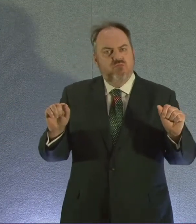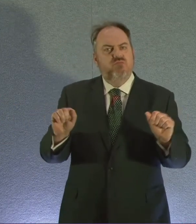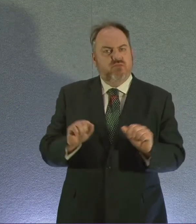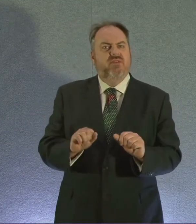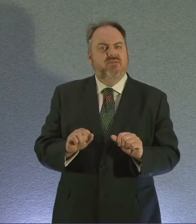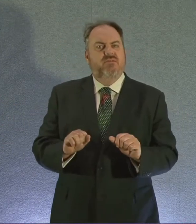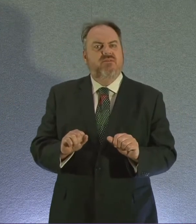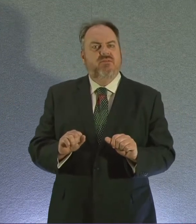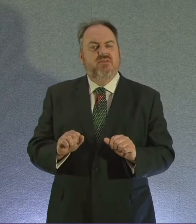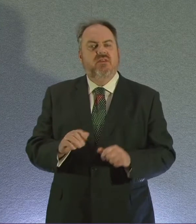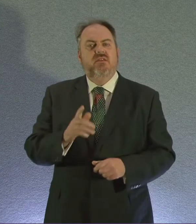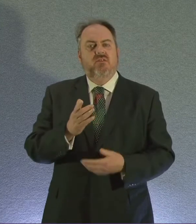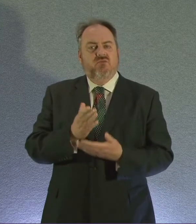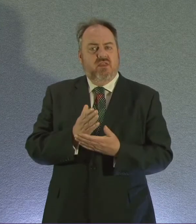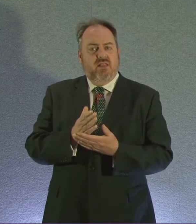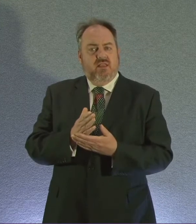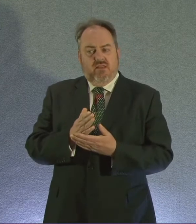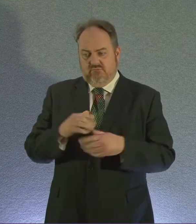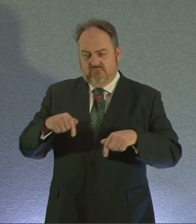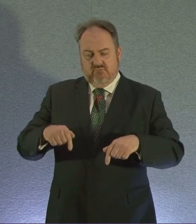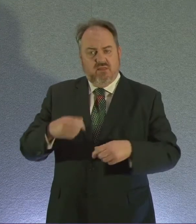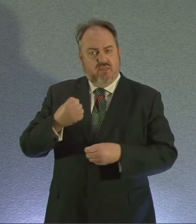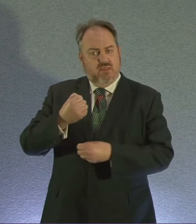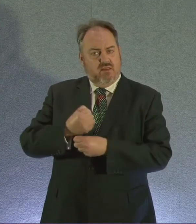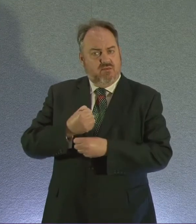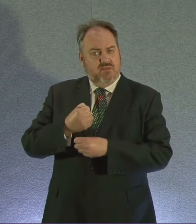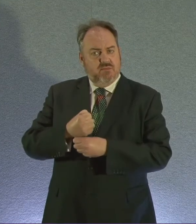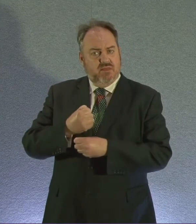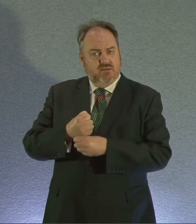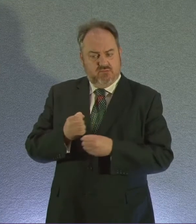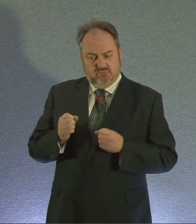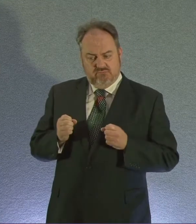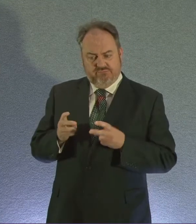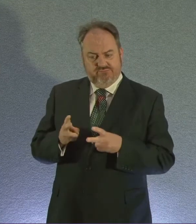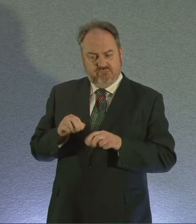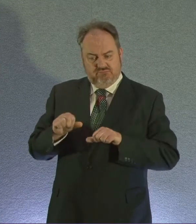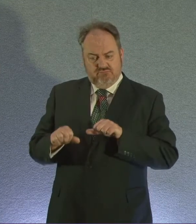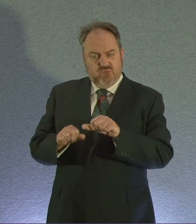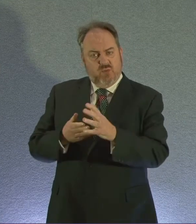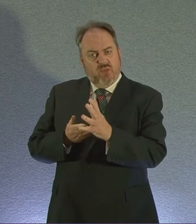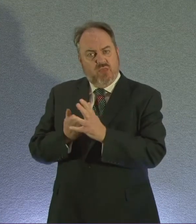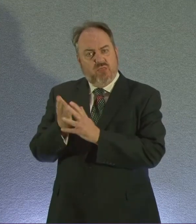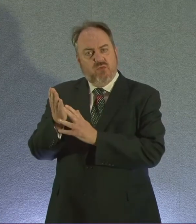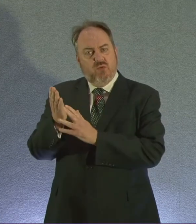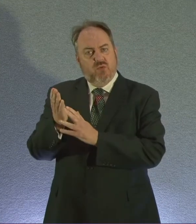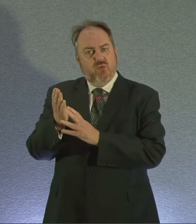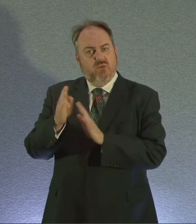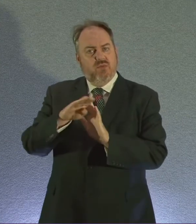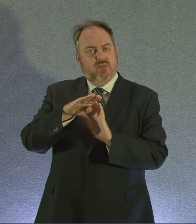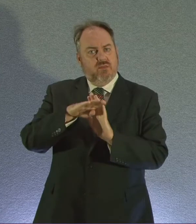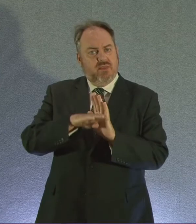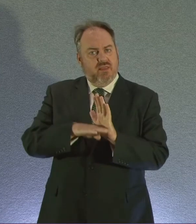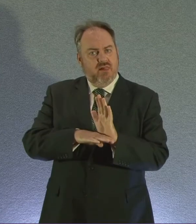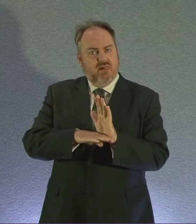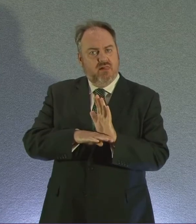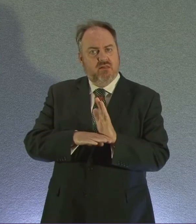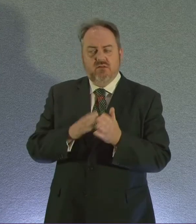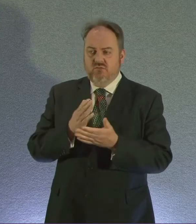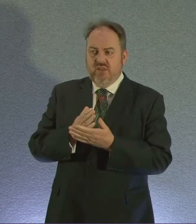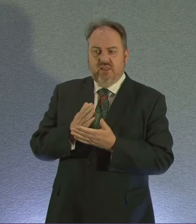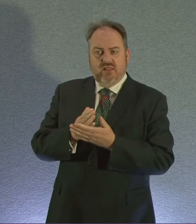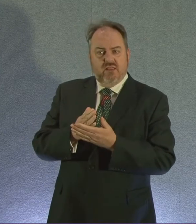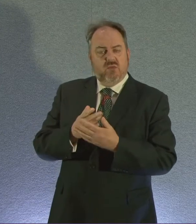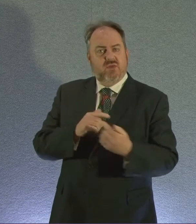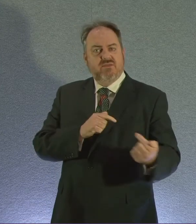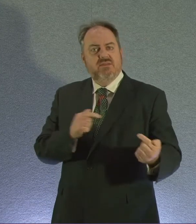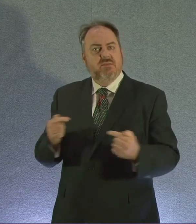the approach that the Government have taken to this bill. Last week when we debated the consent motion, I